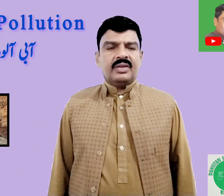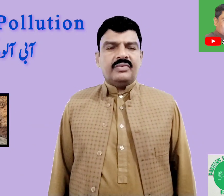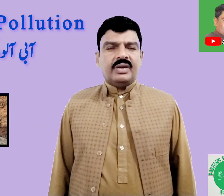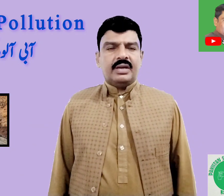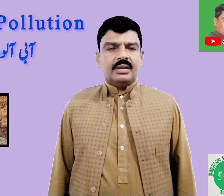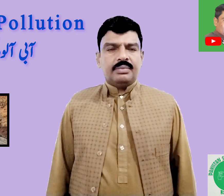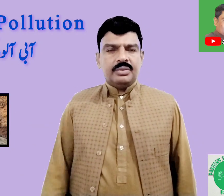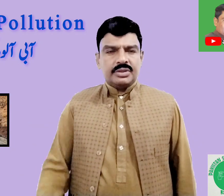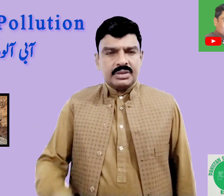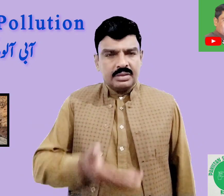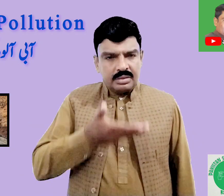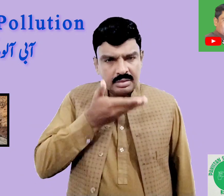water pollution,